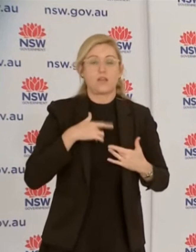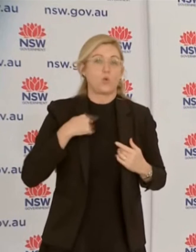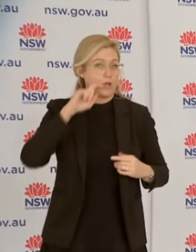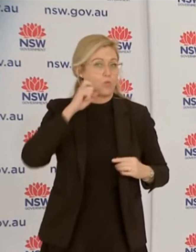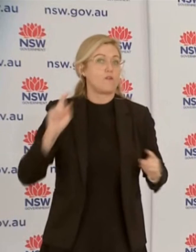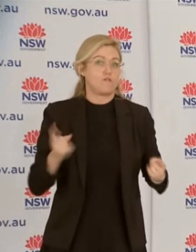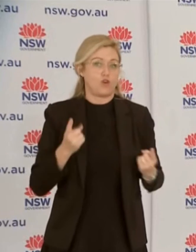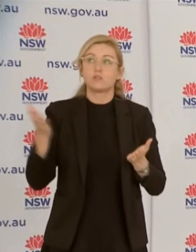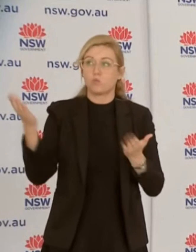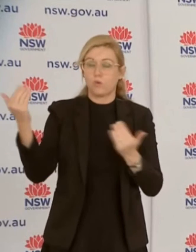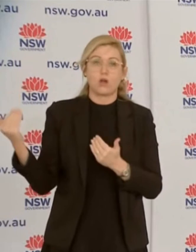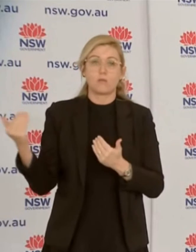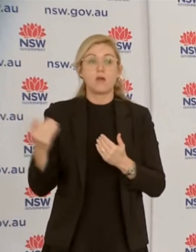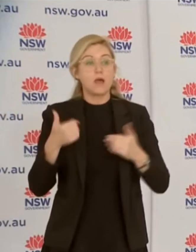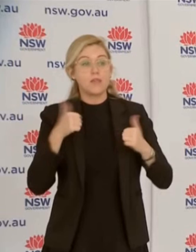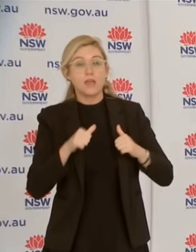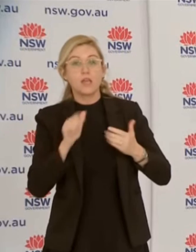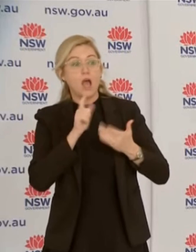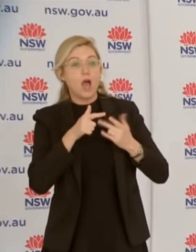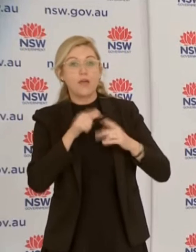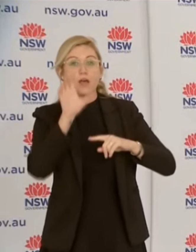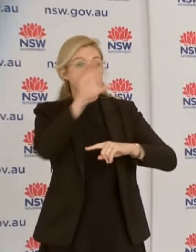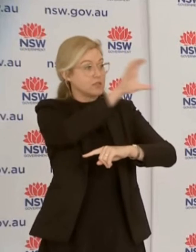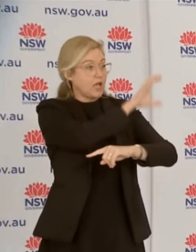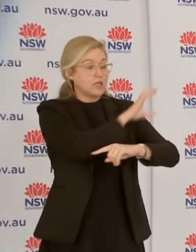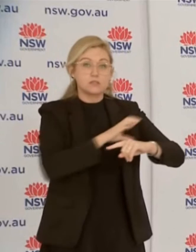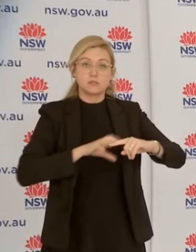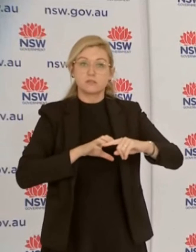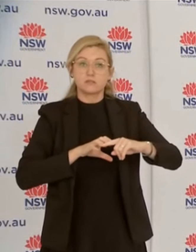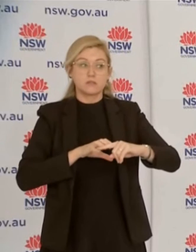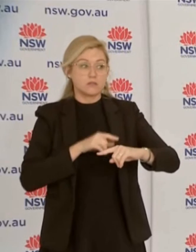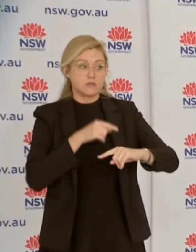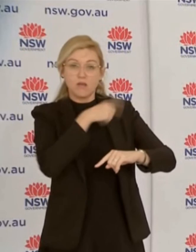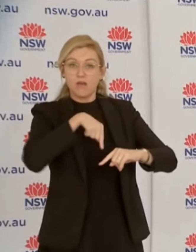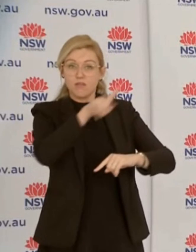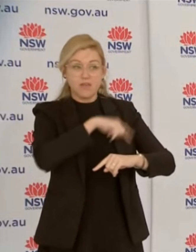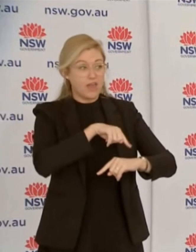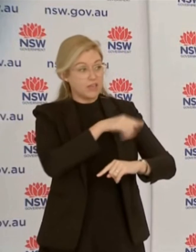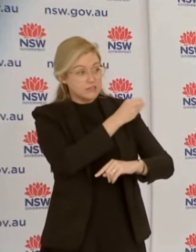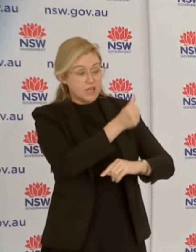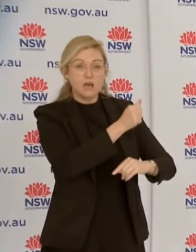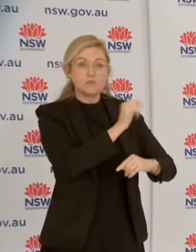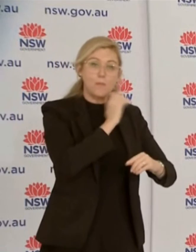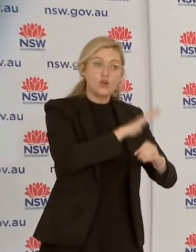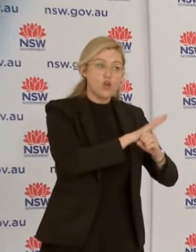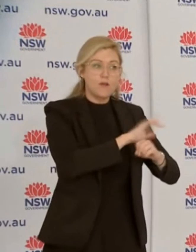we've seen in other states, the experience of other states, Delta is a game changer. But it's also